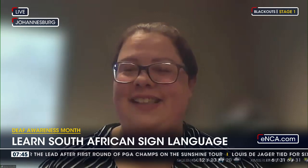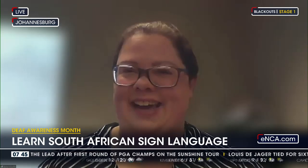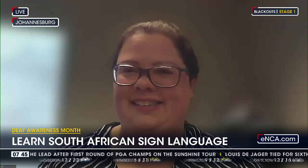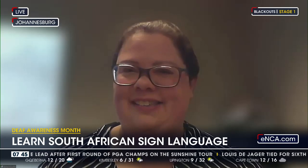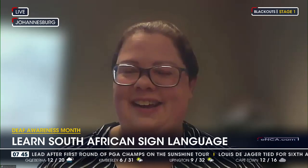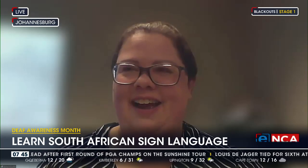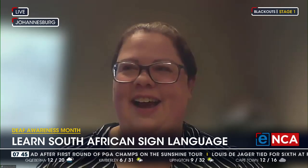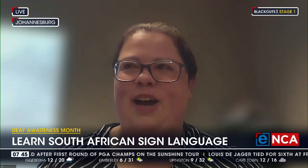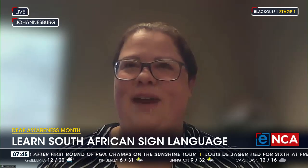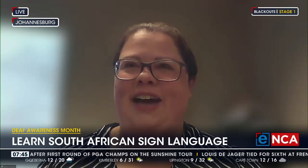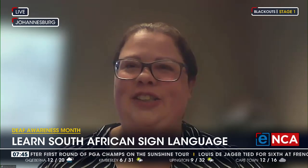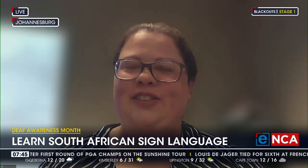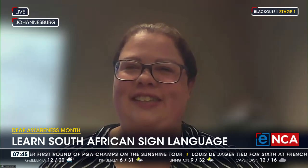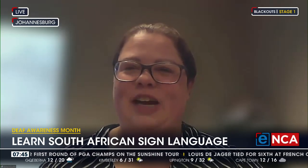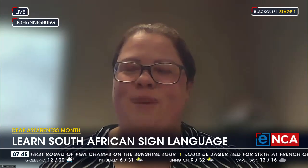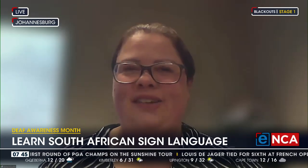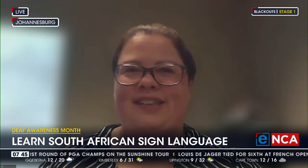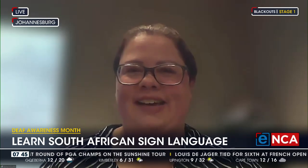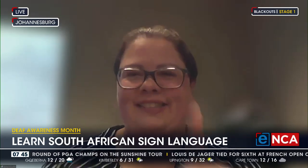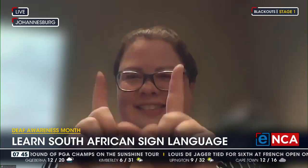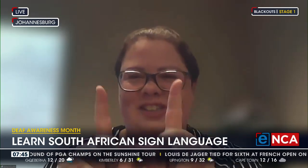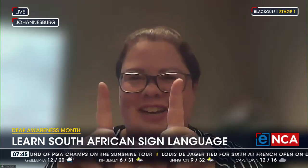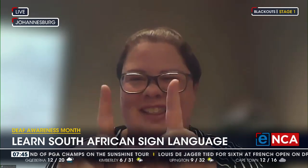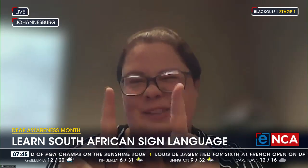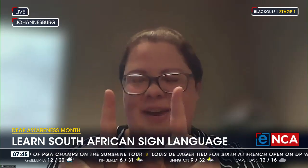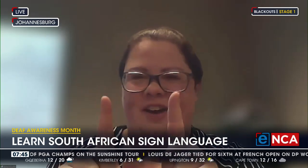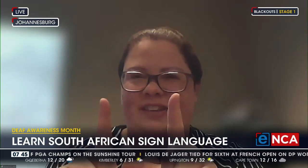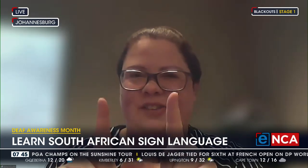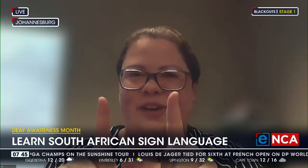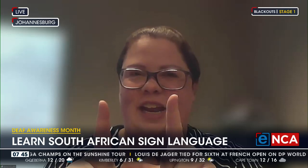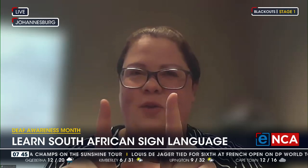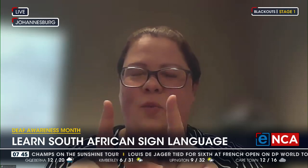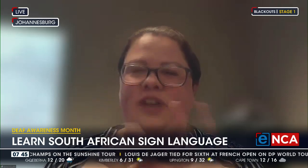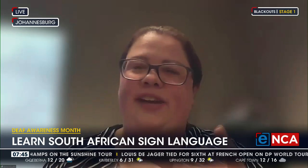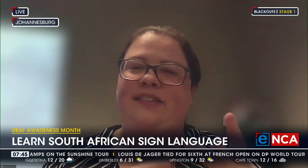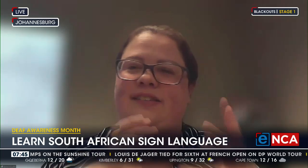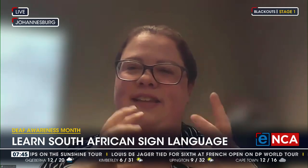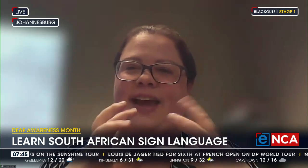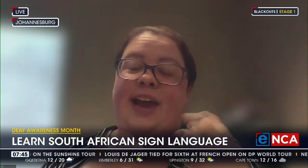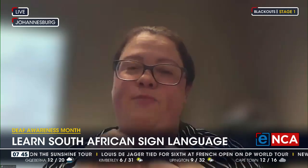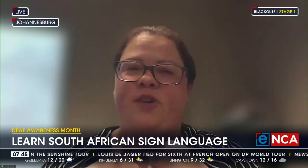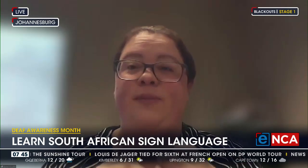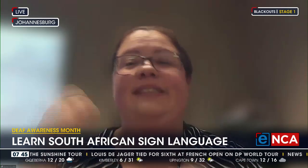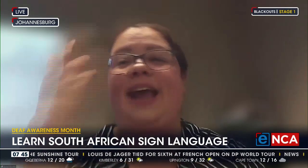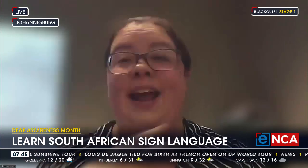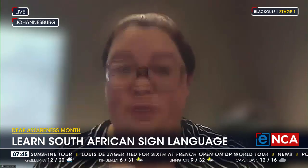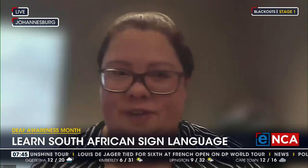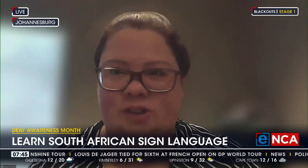see that? How do you see a box that is essentially this big on the screen when you need to see the hand movements and the